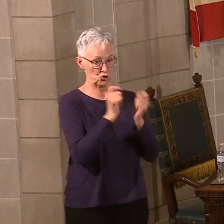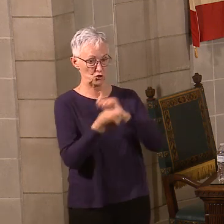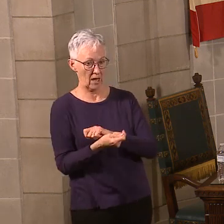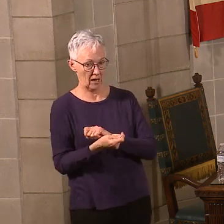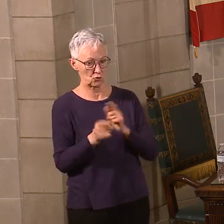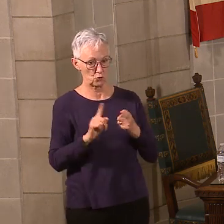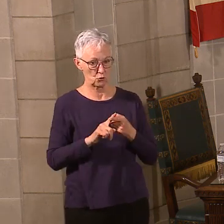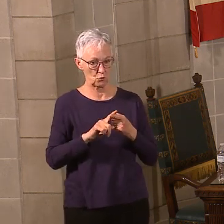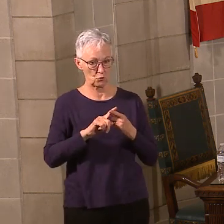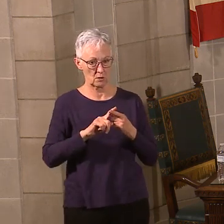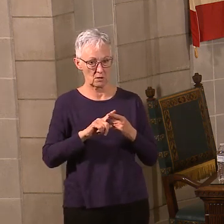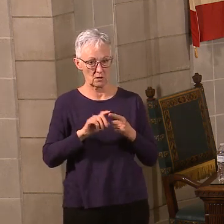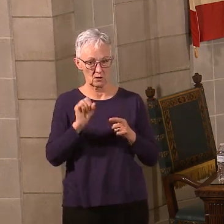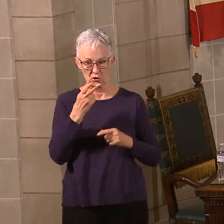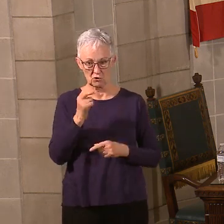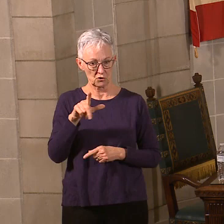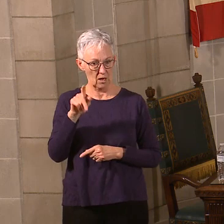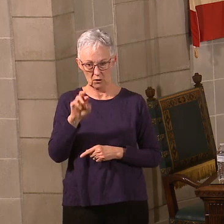stay at home.